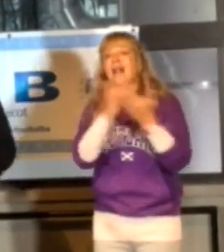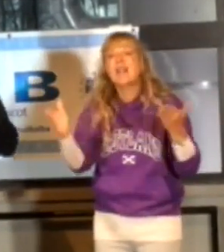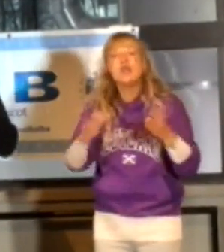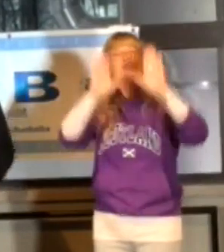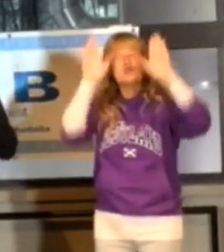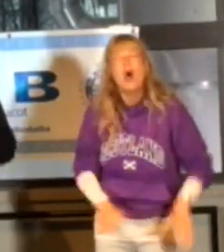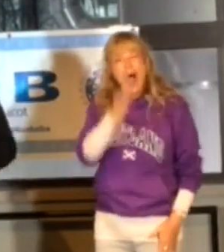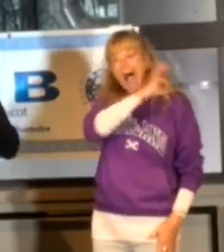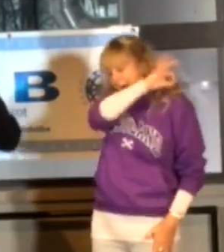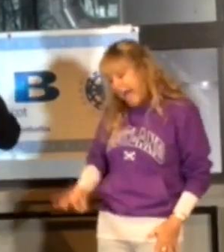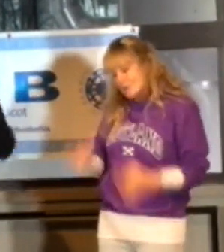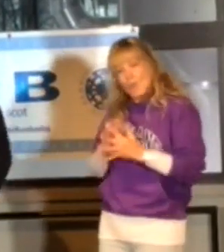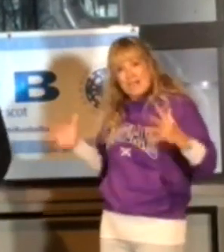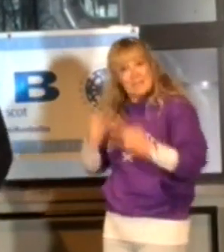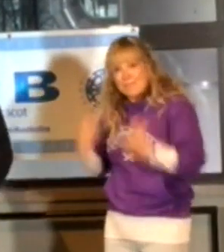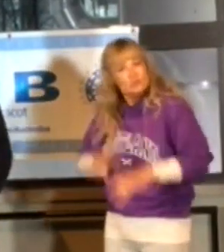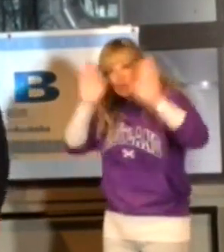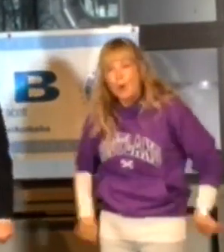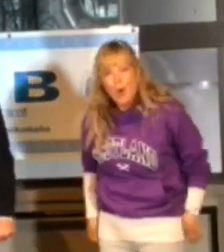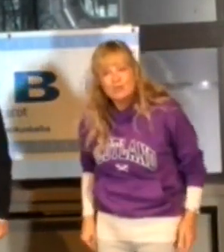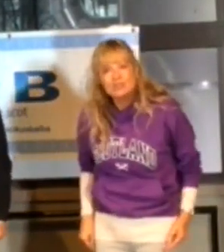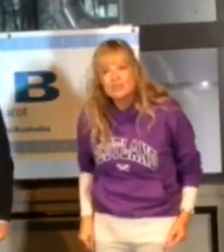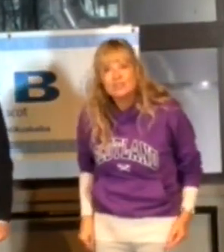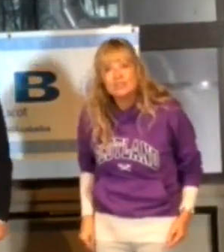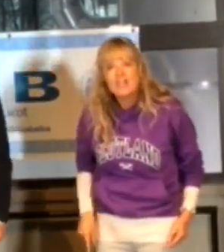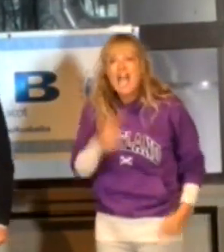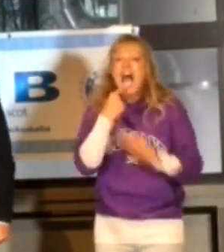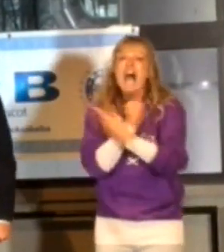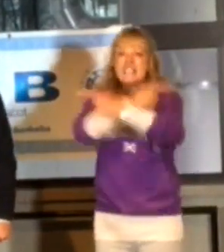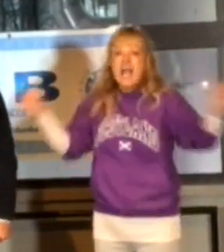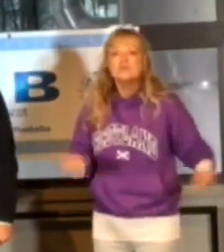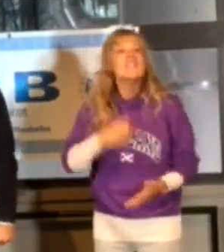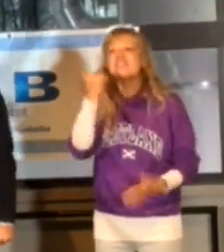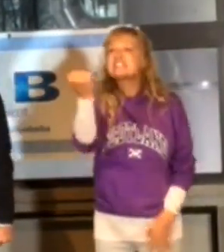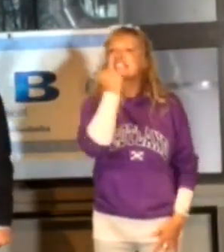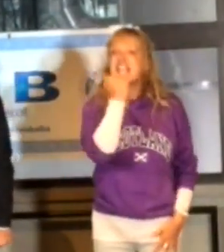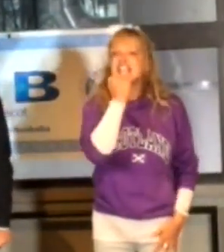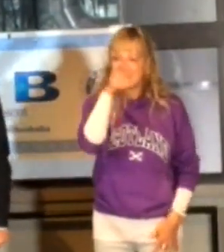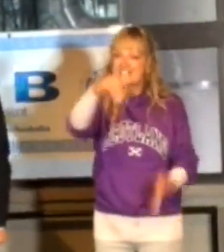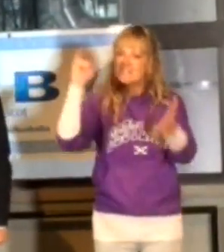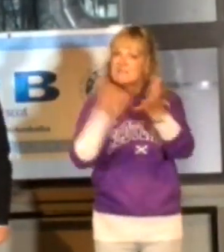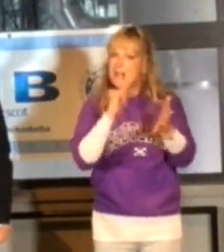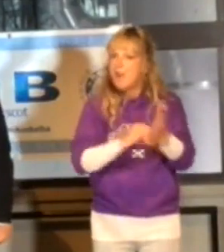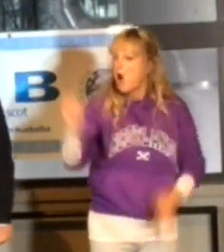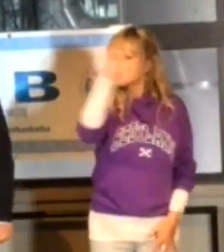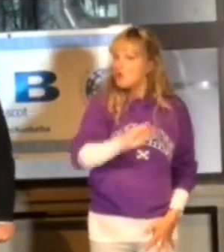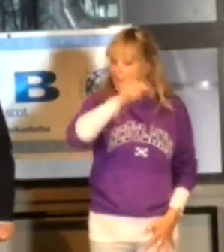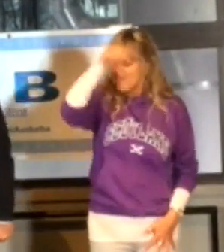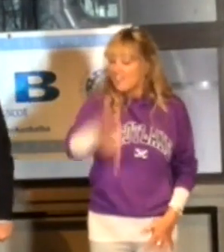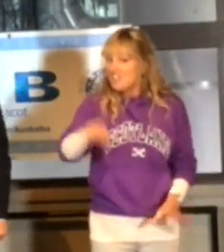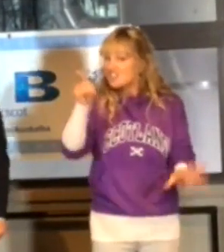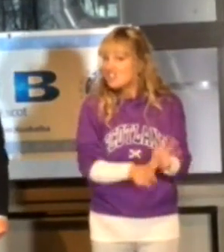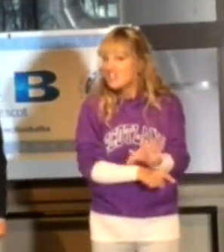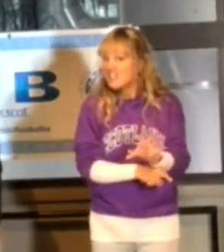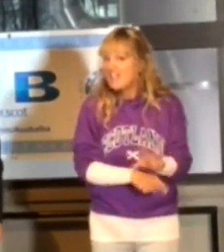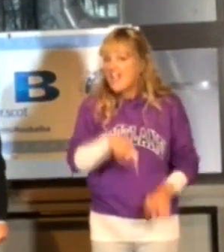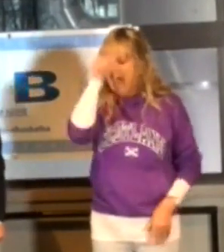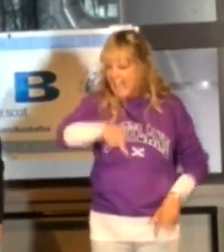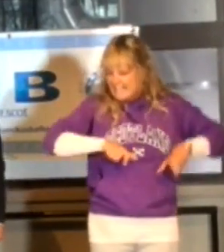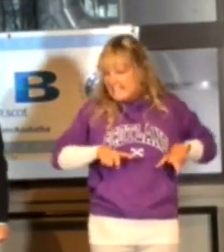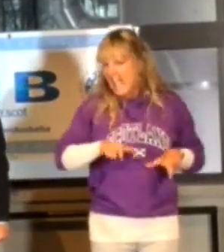ask Westminster for permission. Announce the date in September or October of this year and